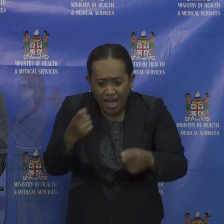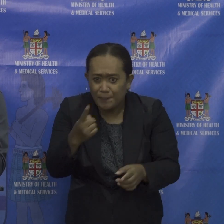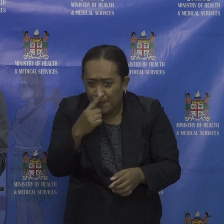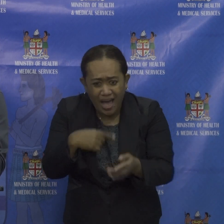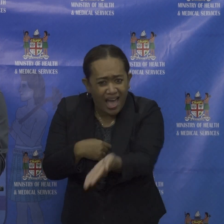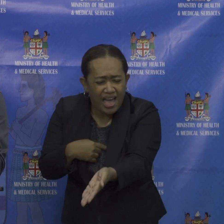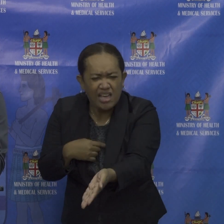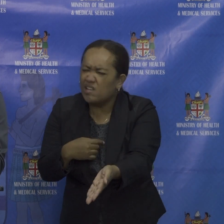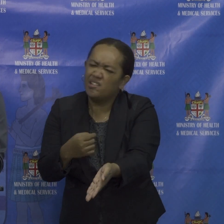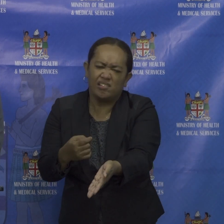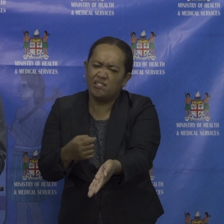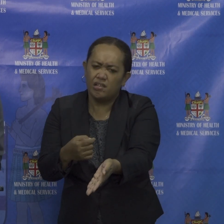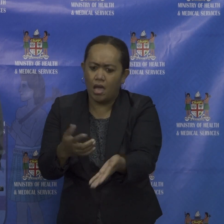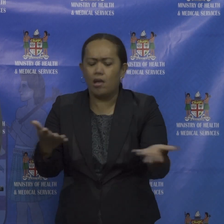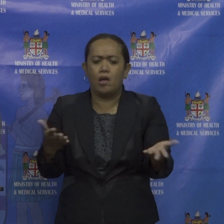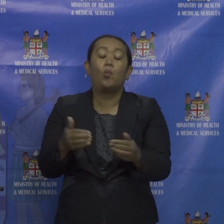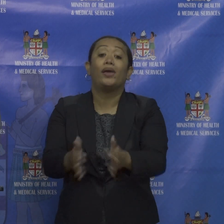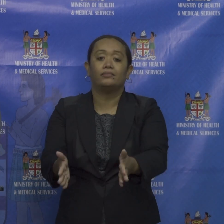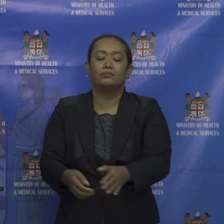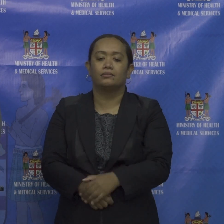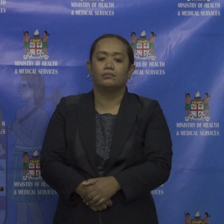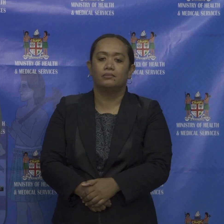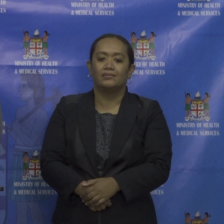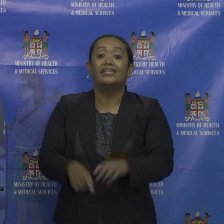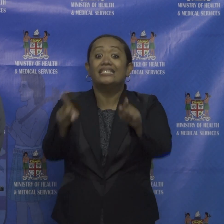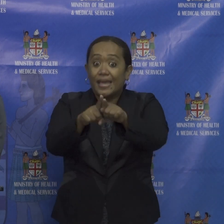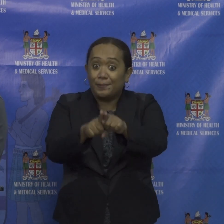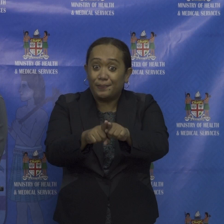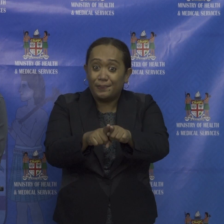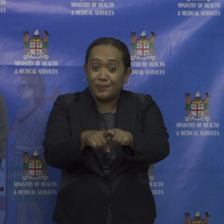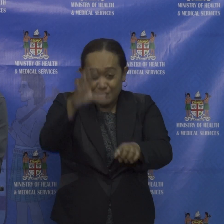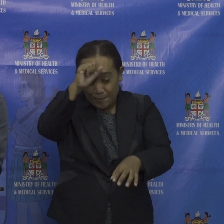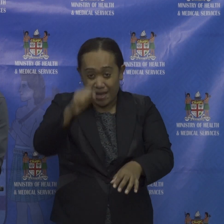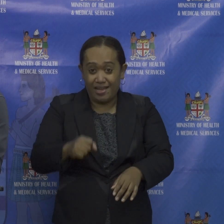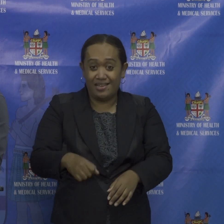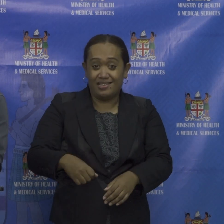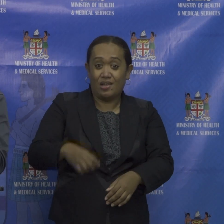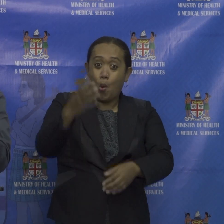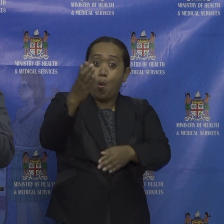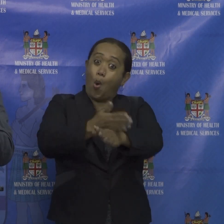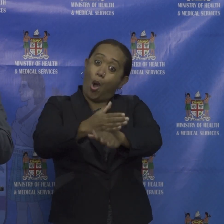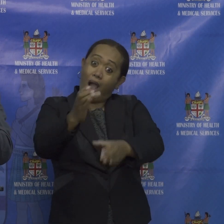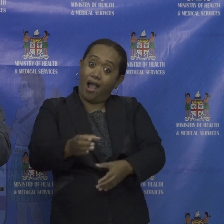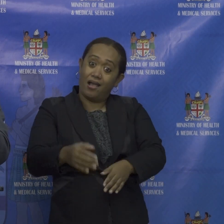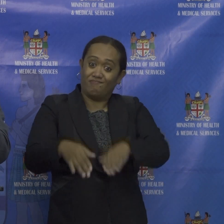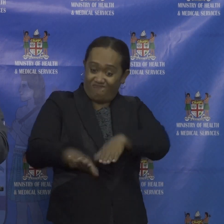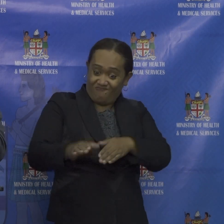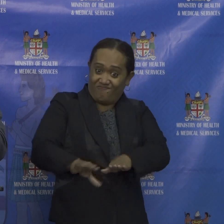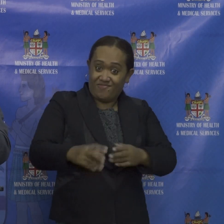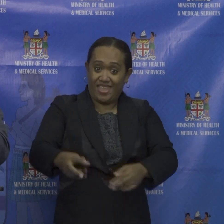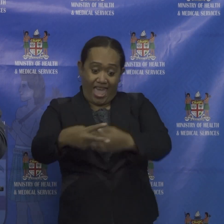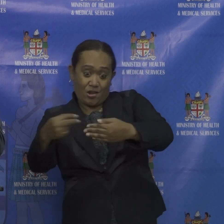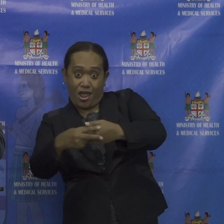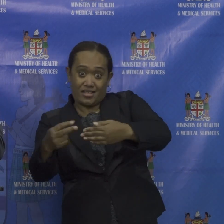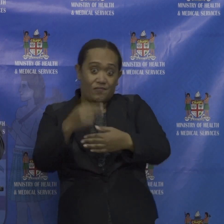people, there's no point. It's just like when we did with the Lyndhurst, with the garment factories. When we knew the address and the